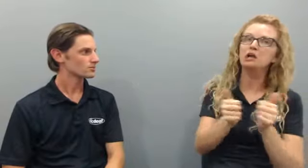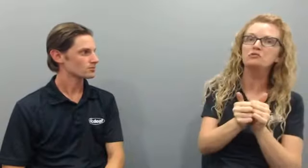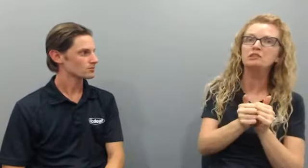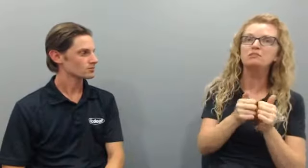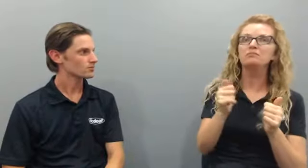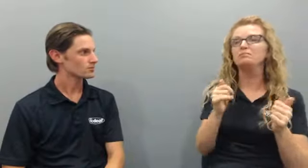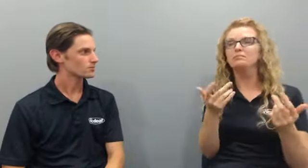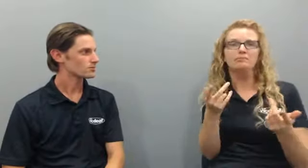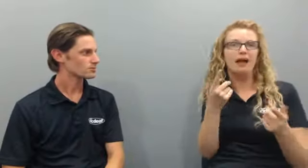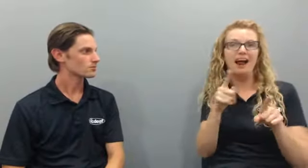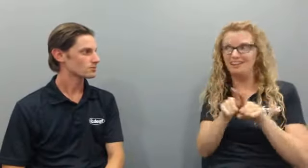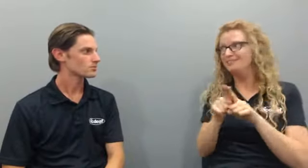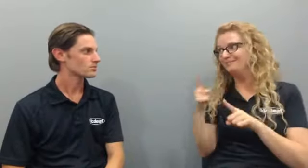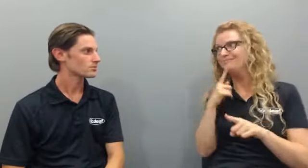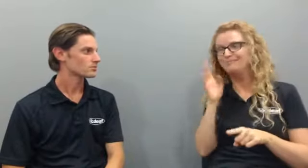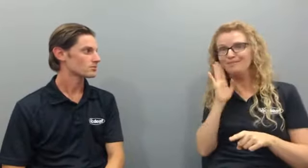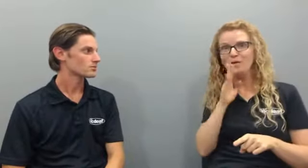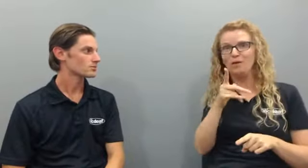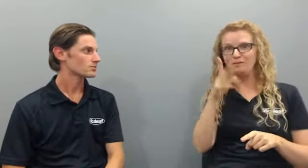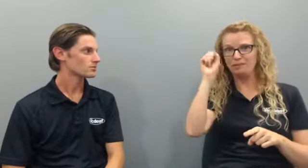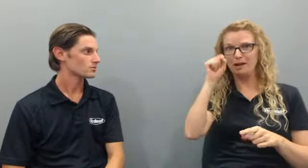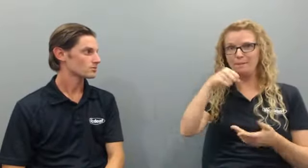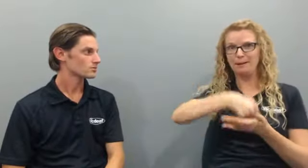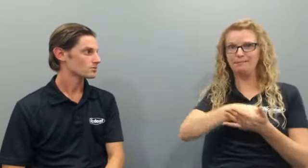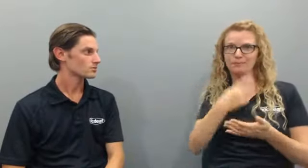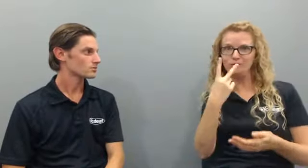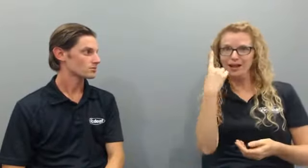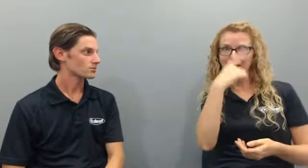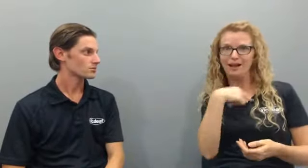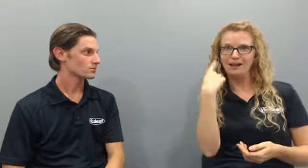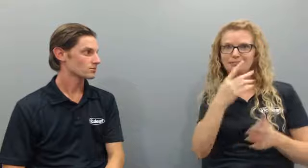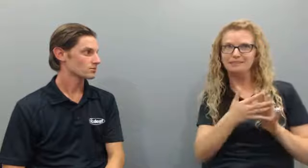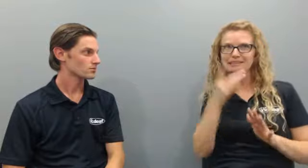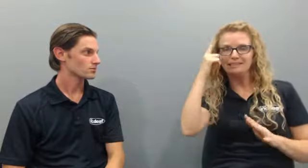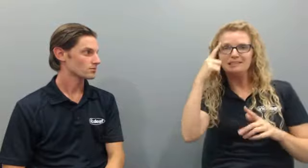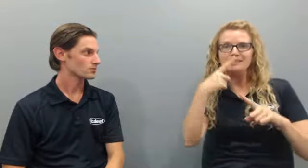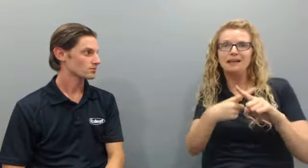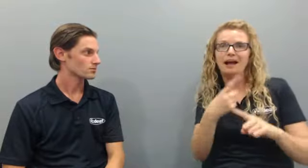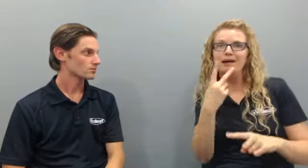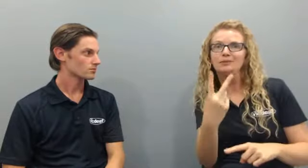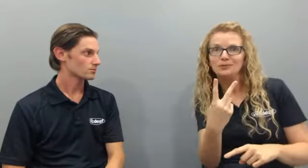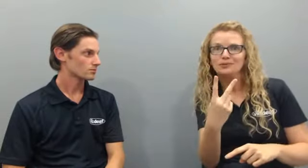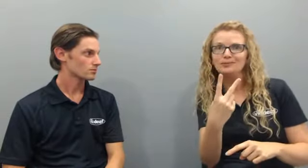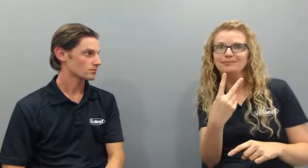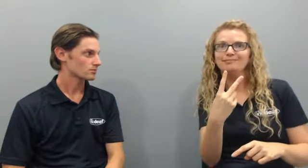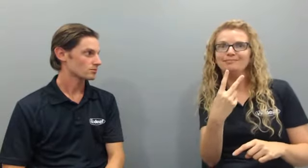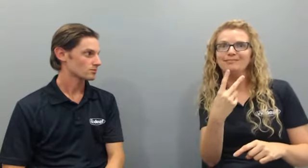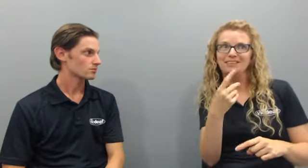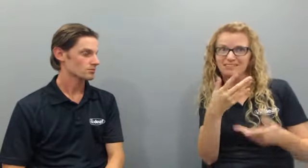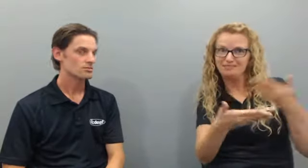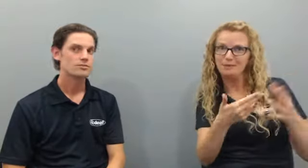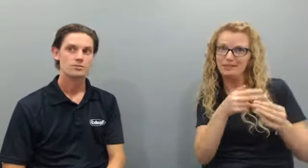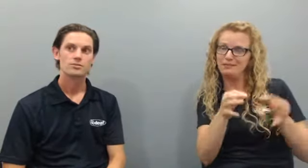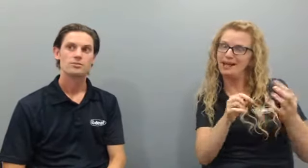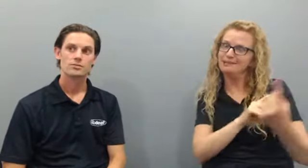the planner. And that planner, when you sit with them, will remember it's the 2 hours for the interpreting minimum.